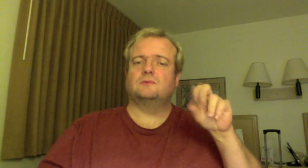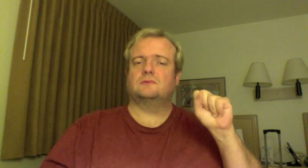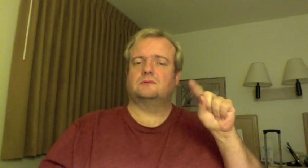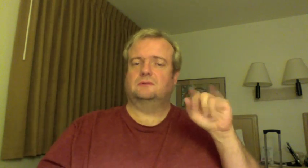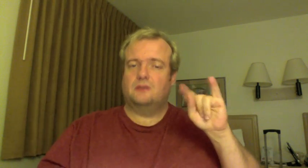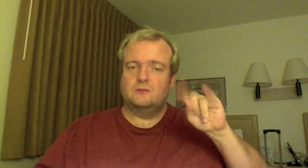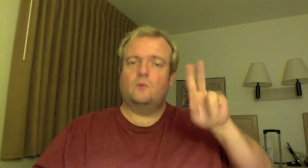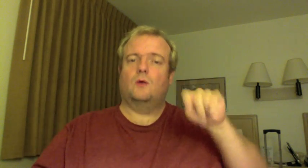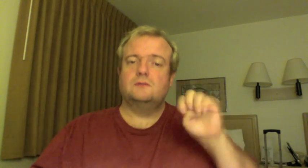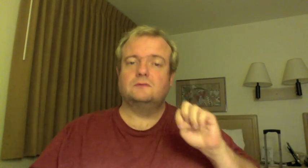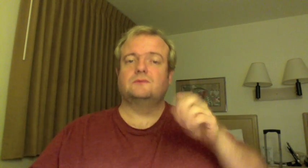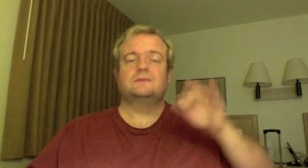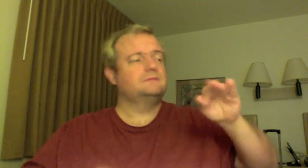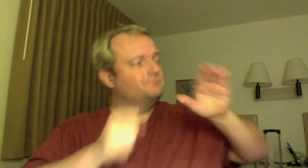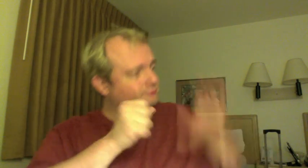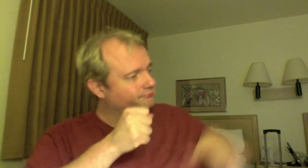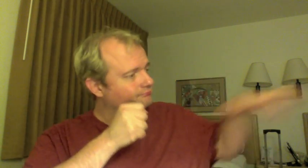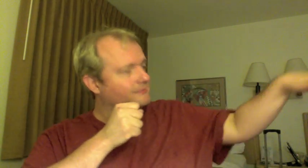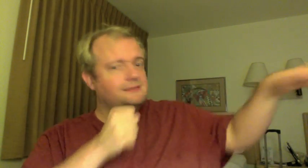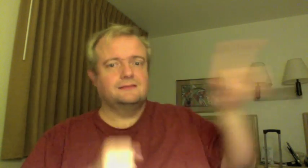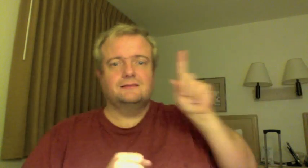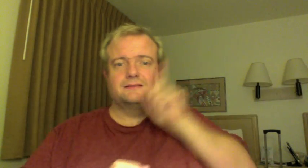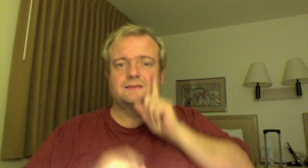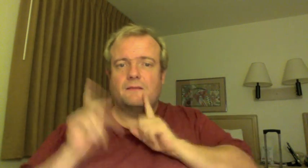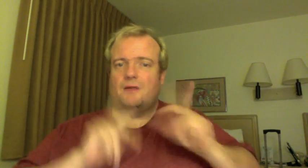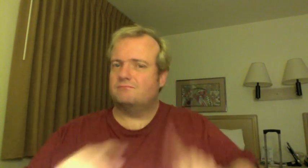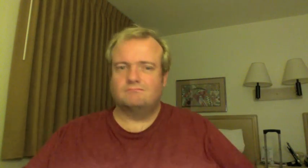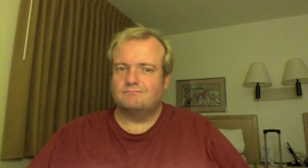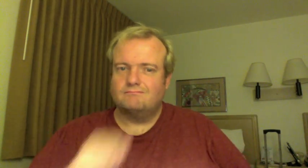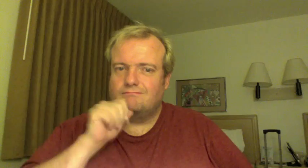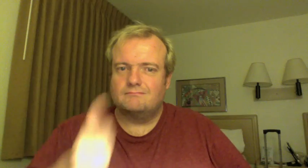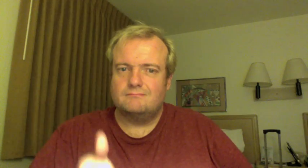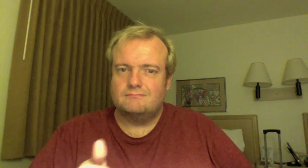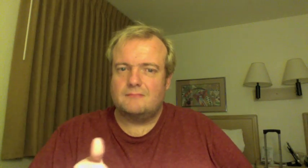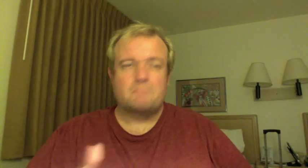The team must complete the last bit of construction, skimming the roof.